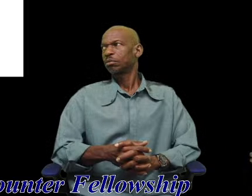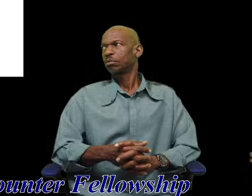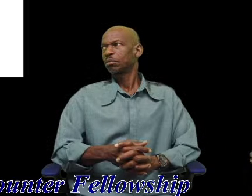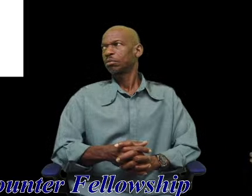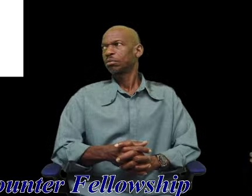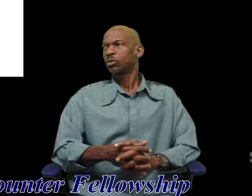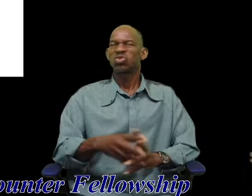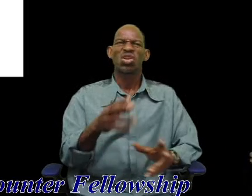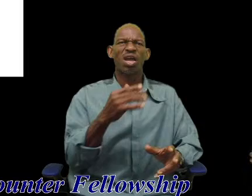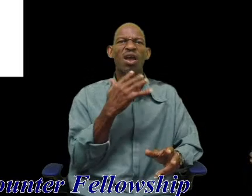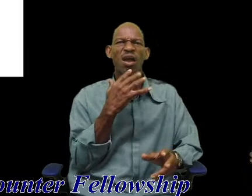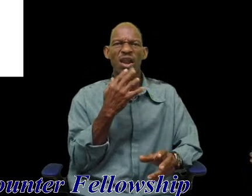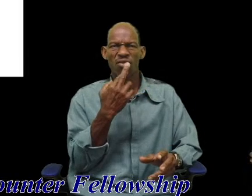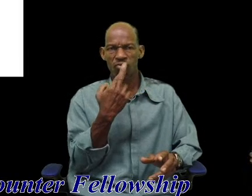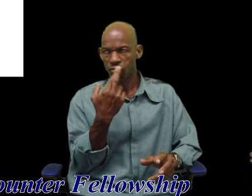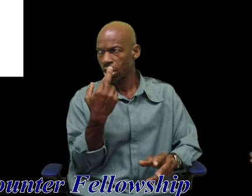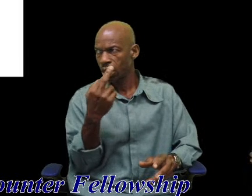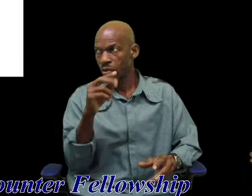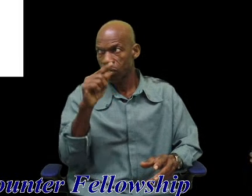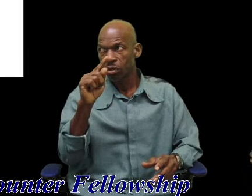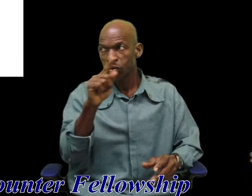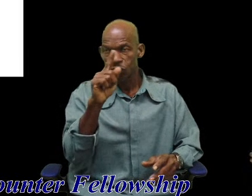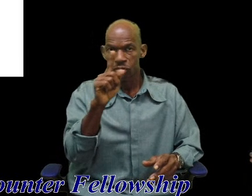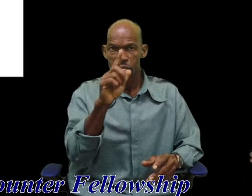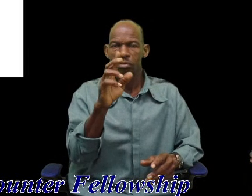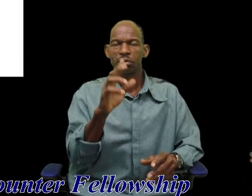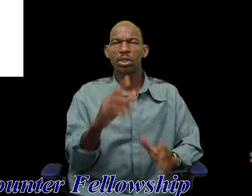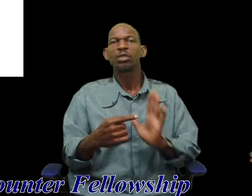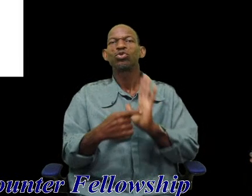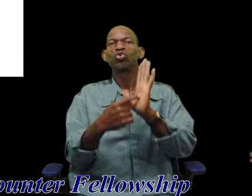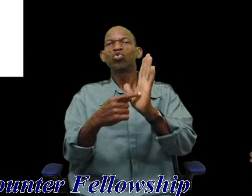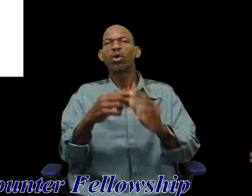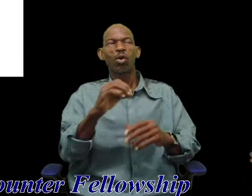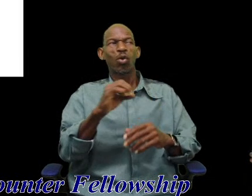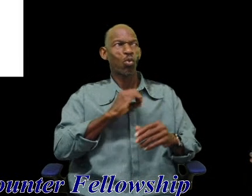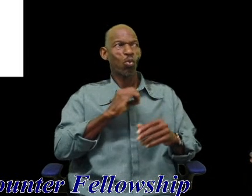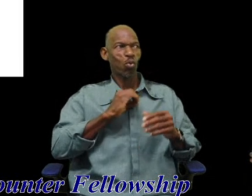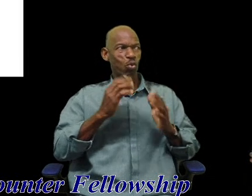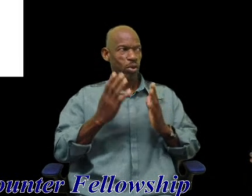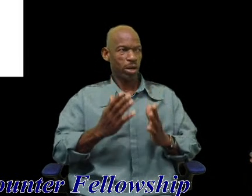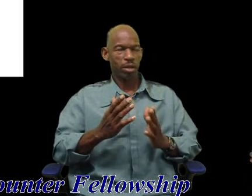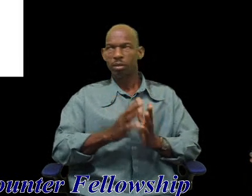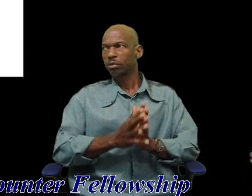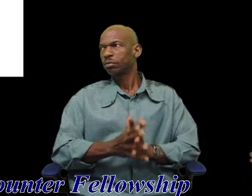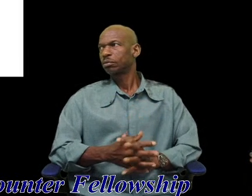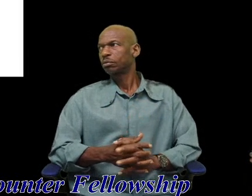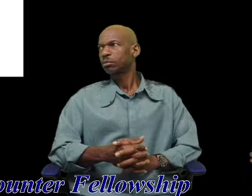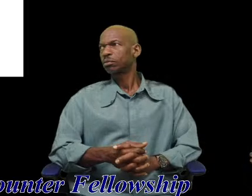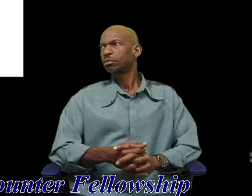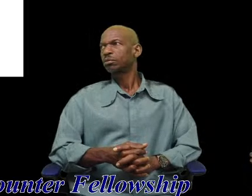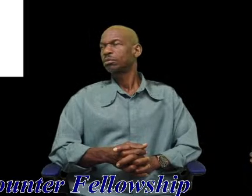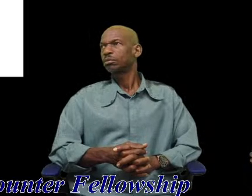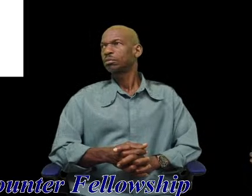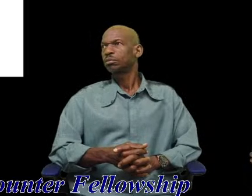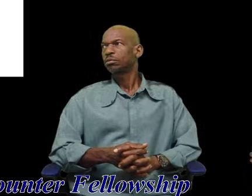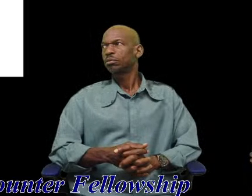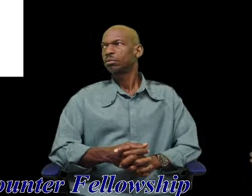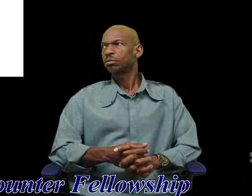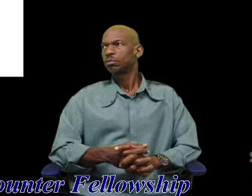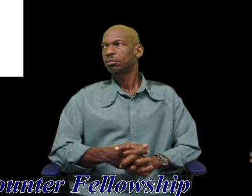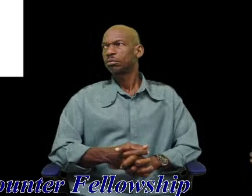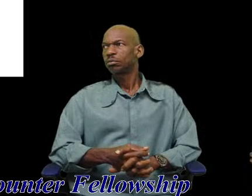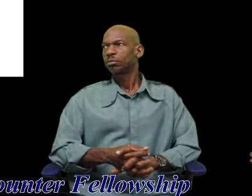That comes first. You write that first in your